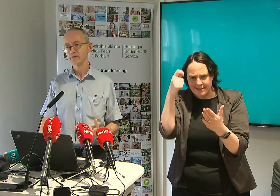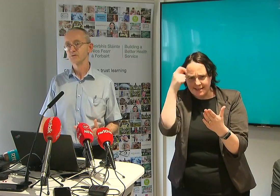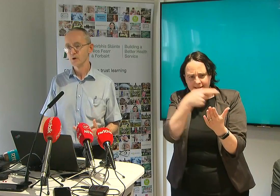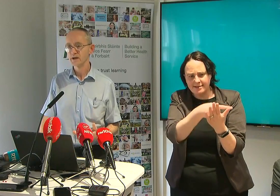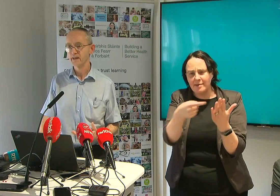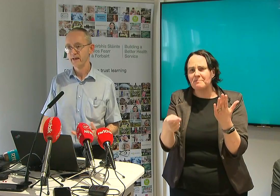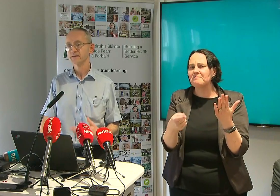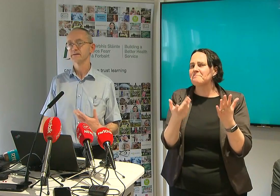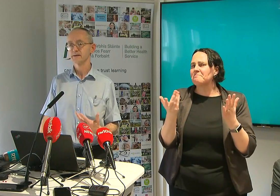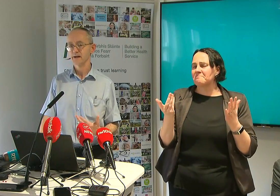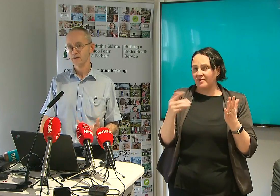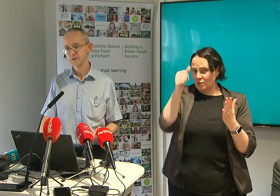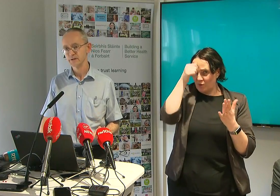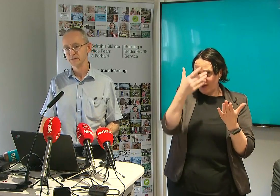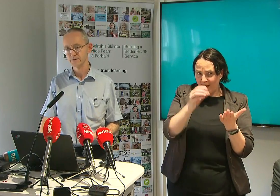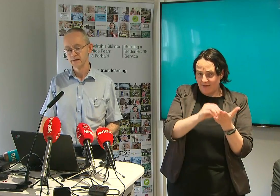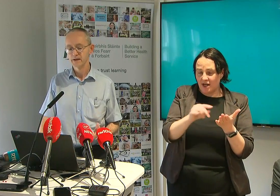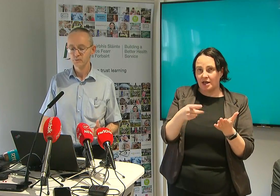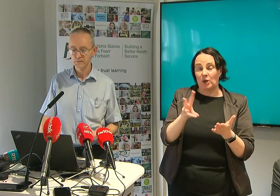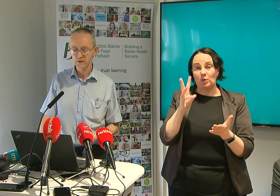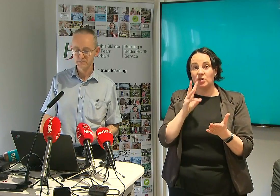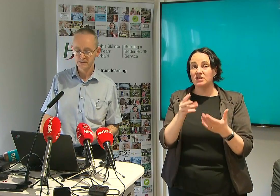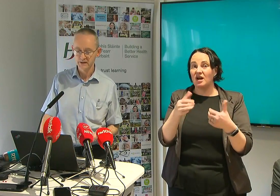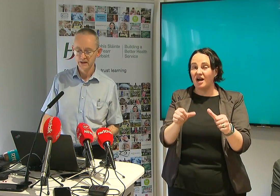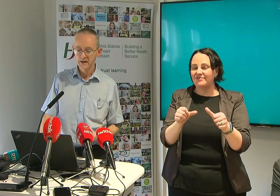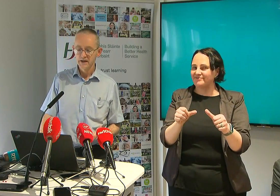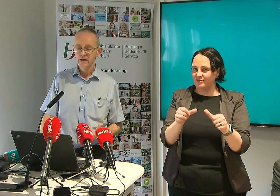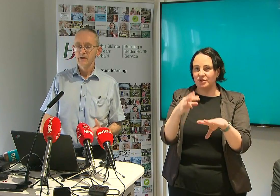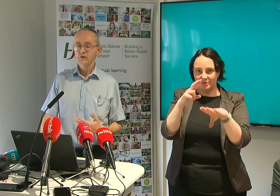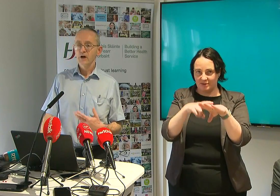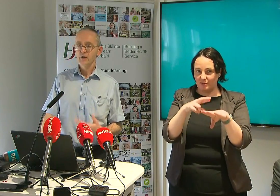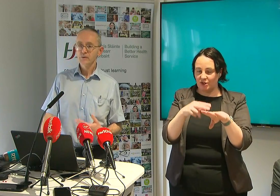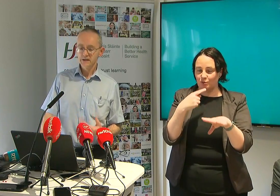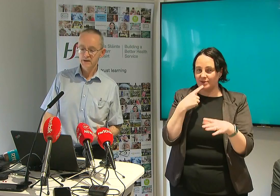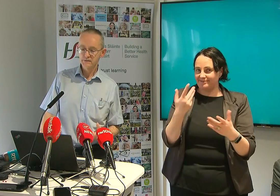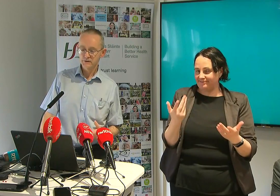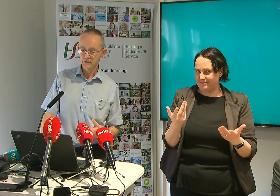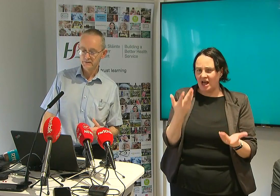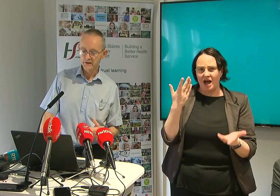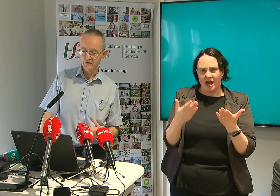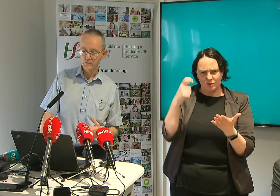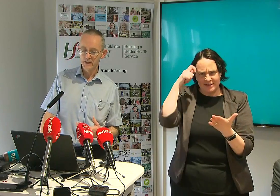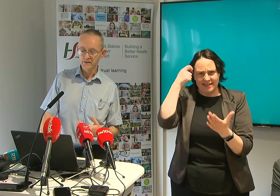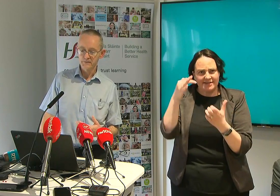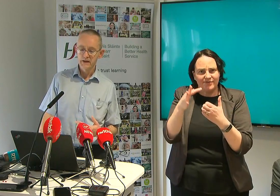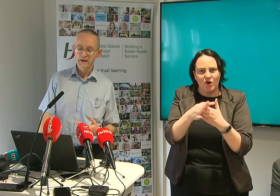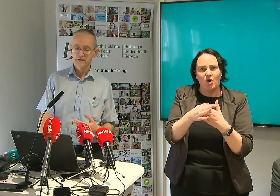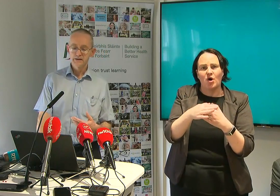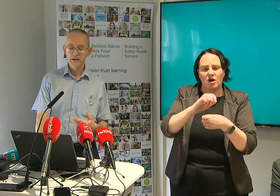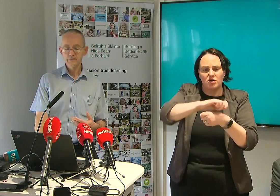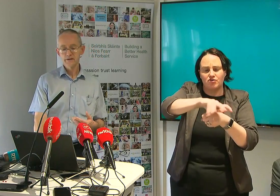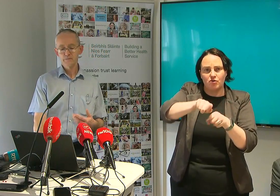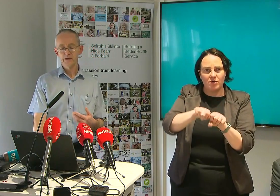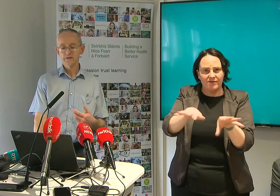that it doesn't work like that. I wish it did. It would be much better. So how do we test for coronavirus? Well,